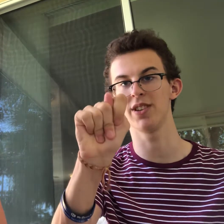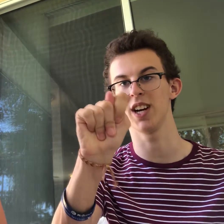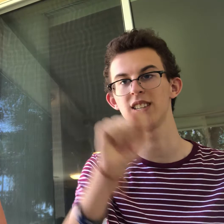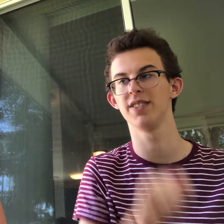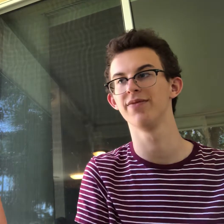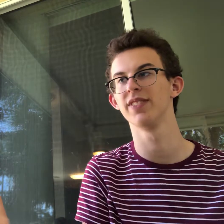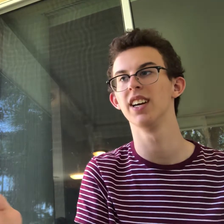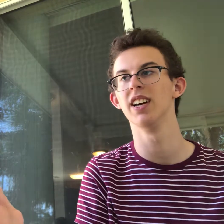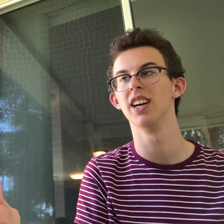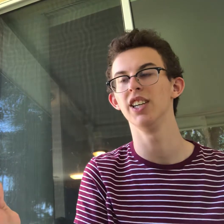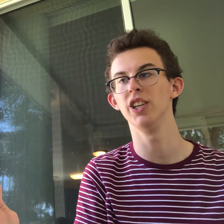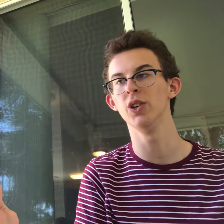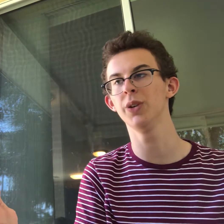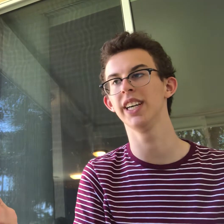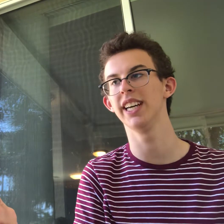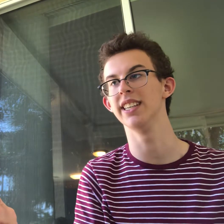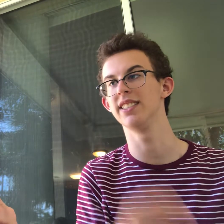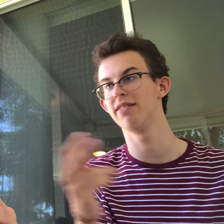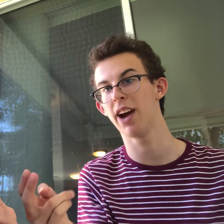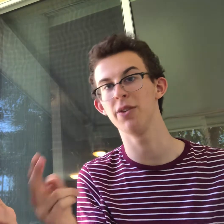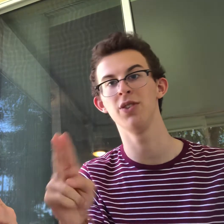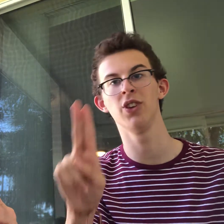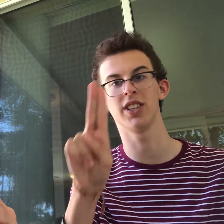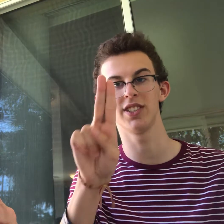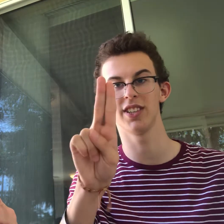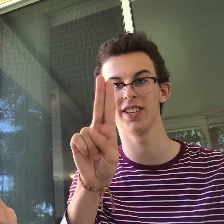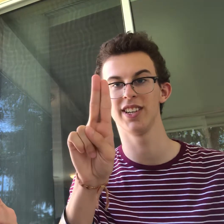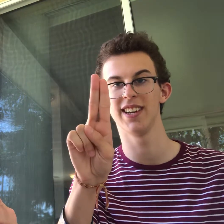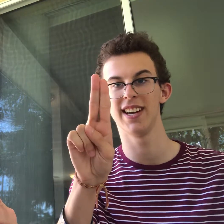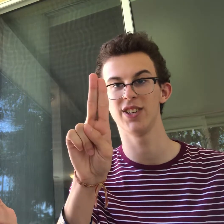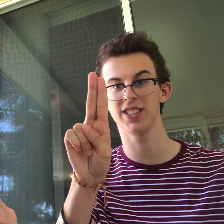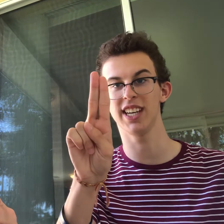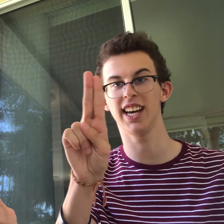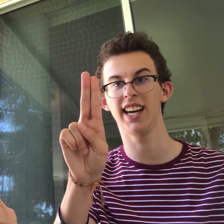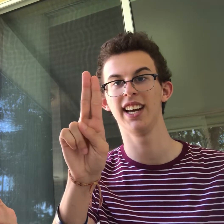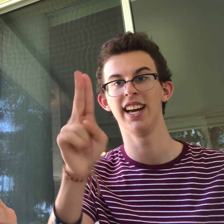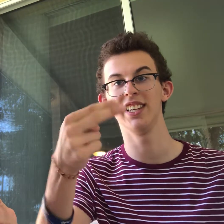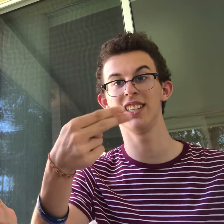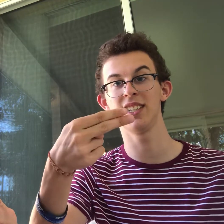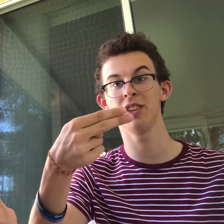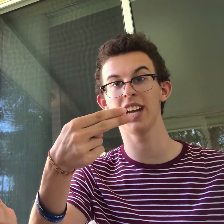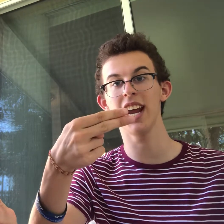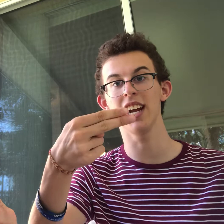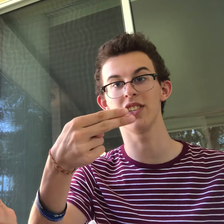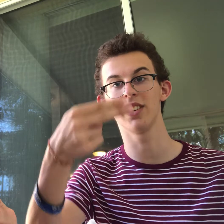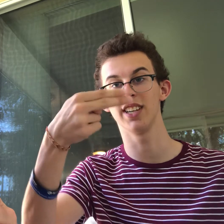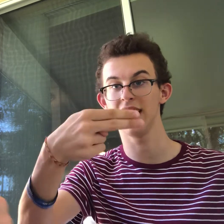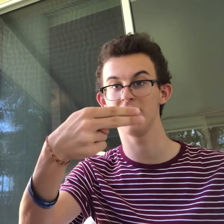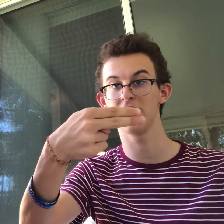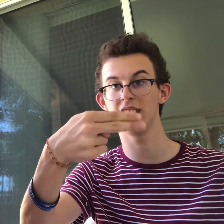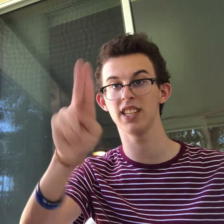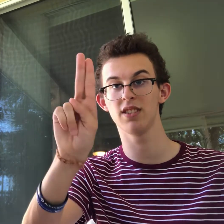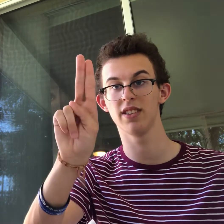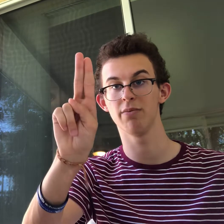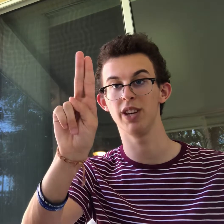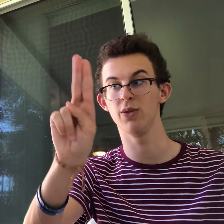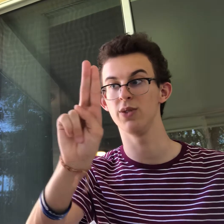tucked. U is how a U looks. Just like that. This is similar to H, because H is like this, but U is